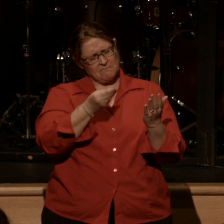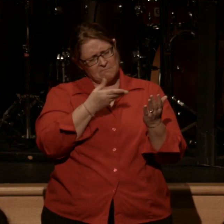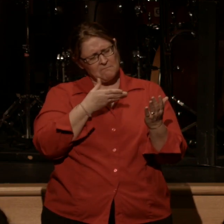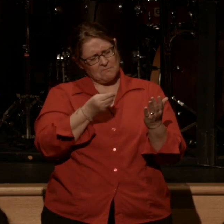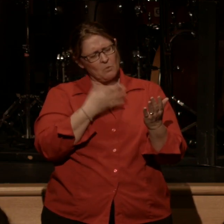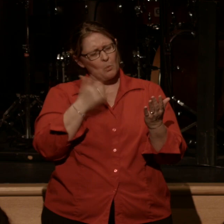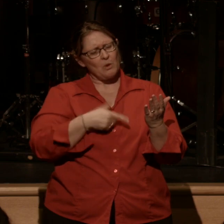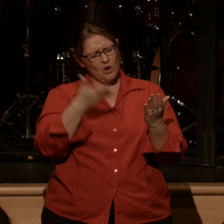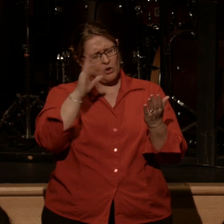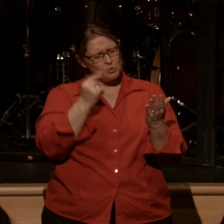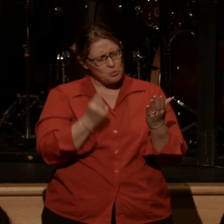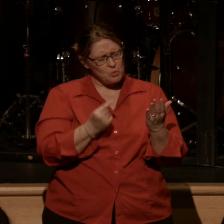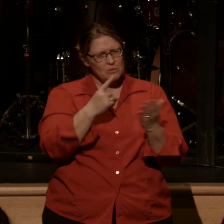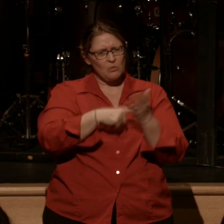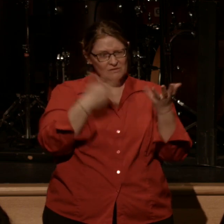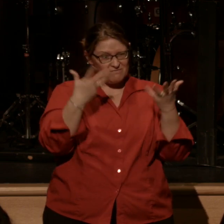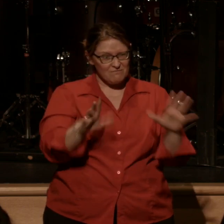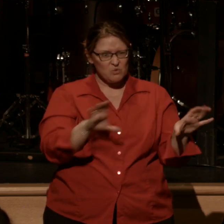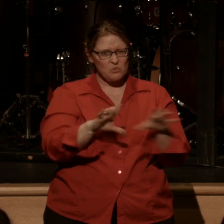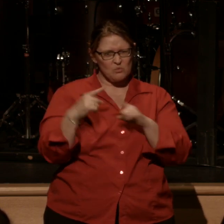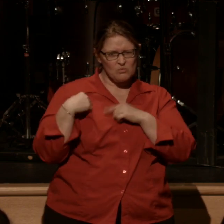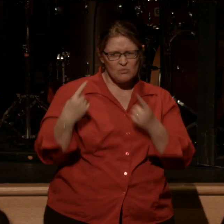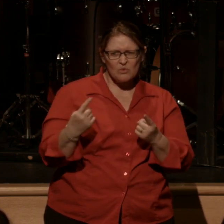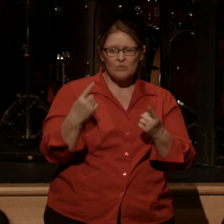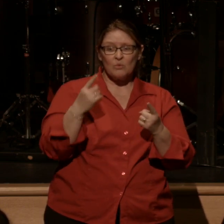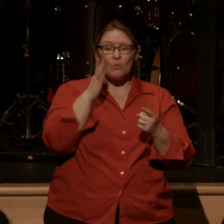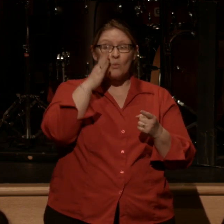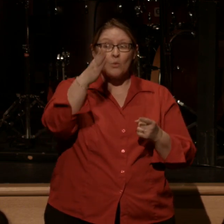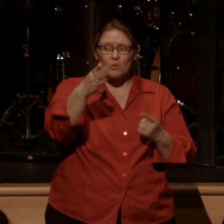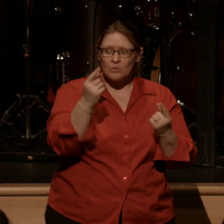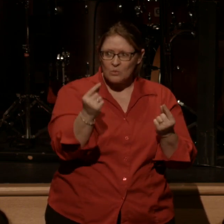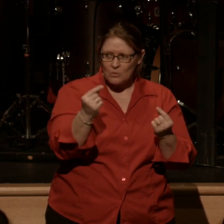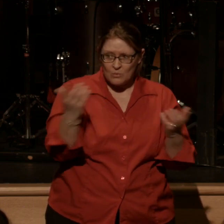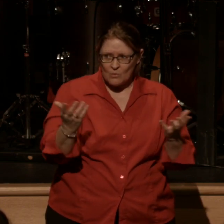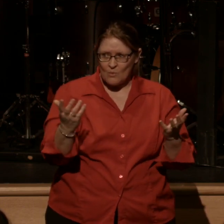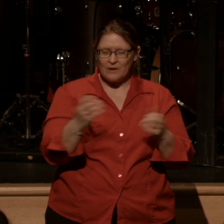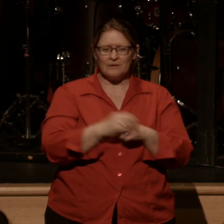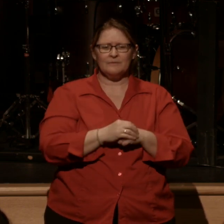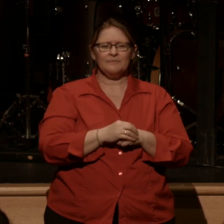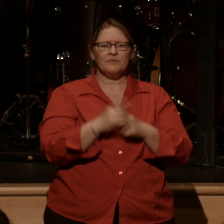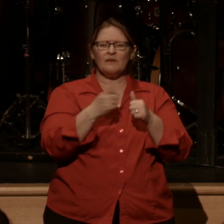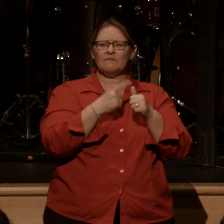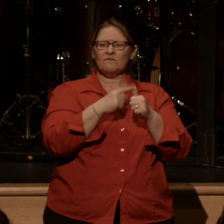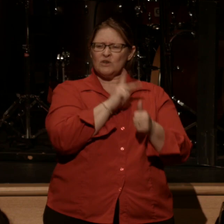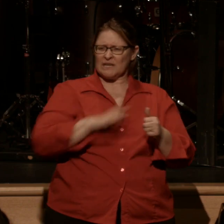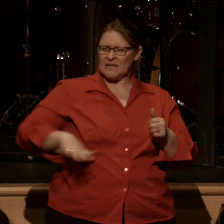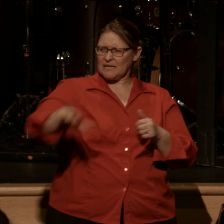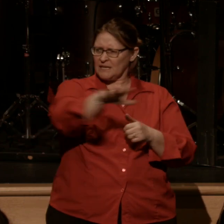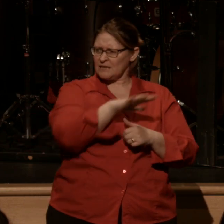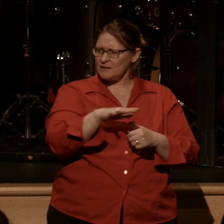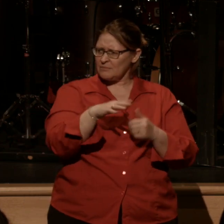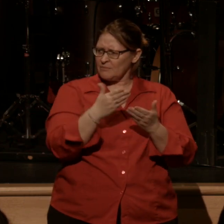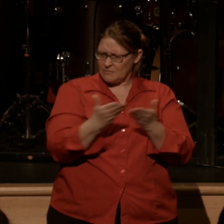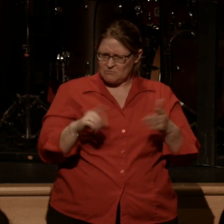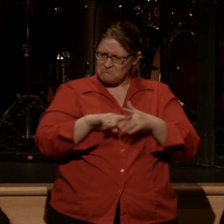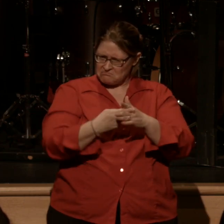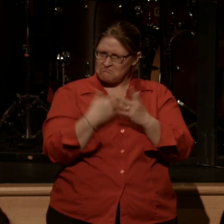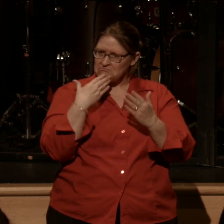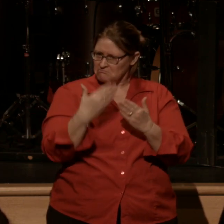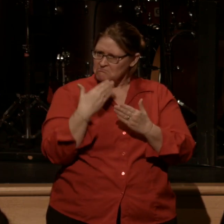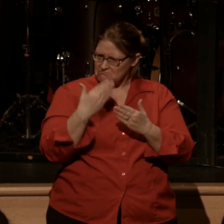is doing, what God has done, what he's going to do. And so in the very first kingdom, things start out very